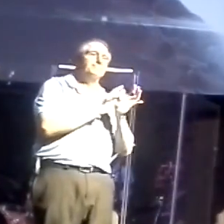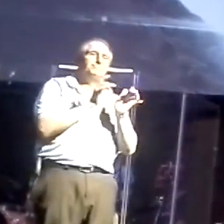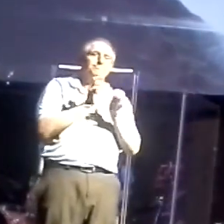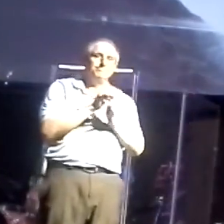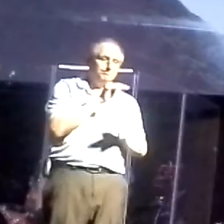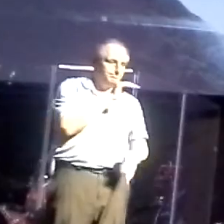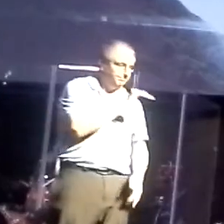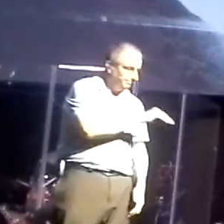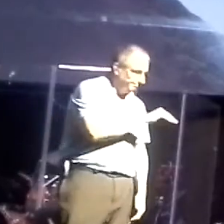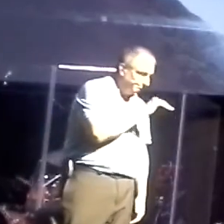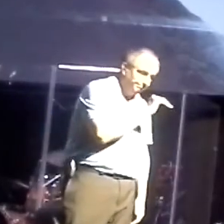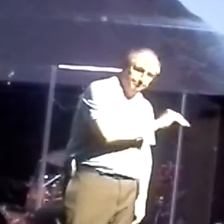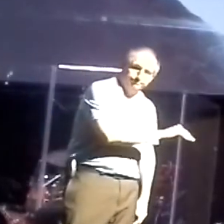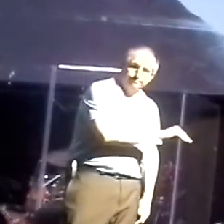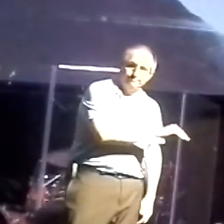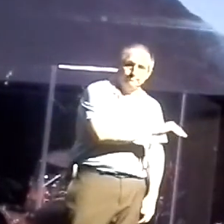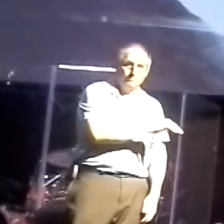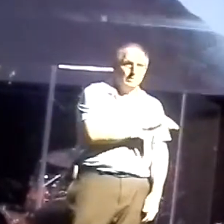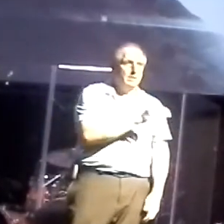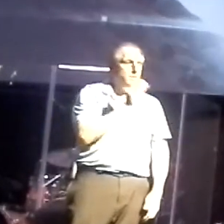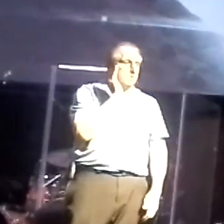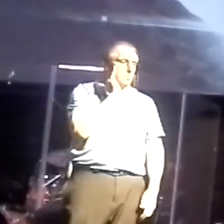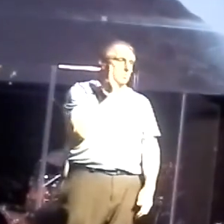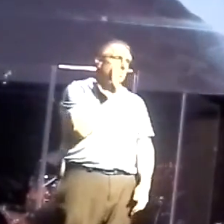calling. He knows you by name.